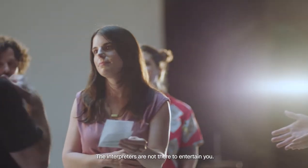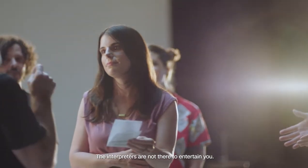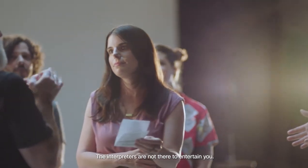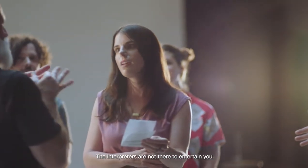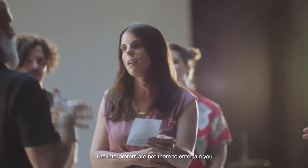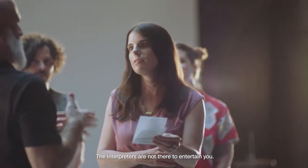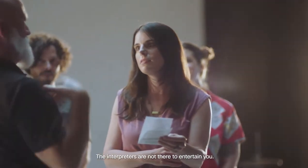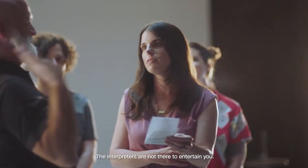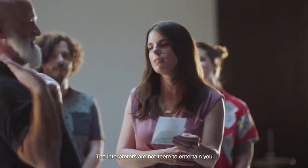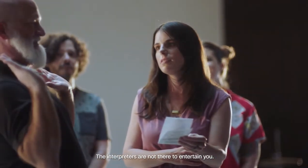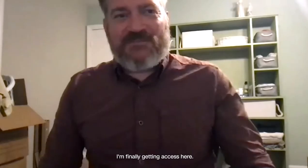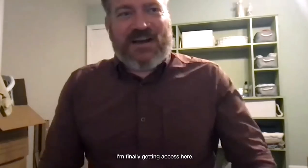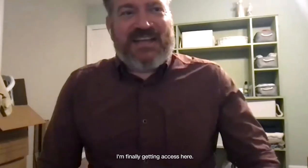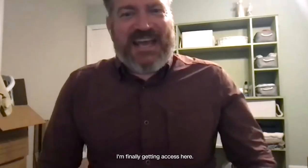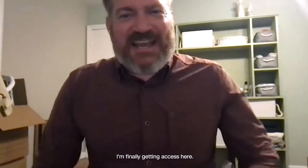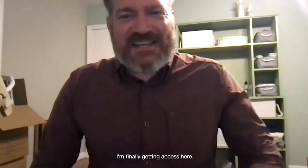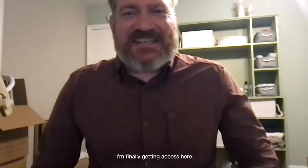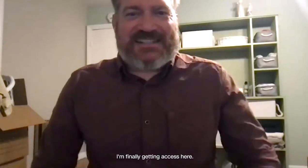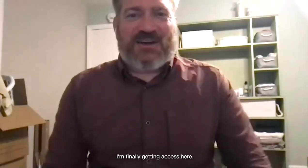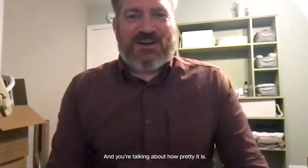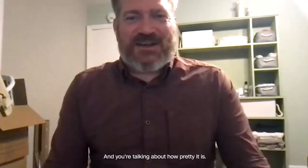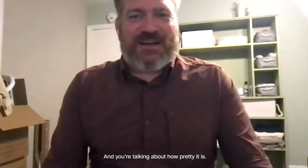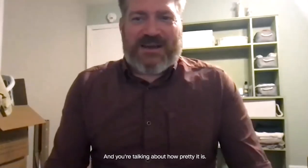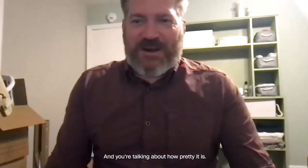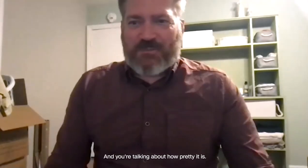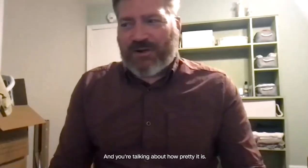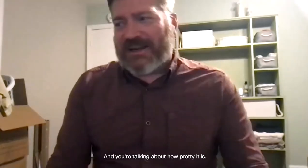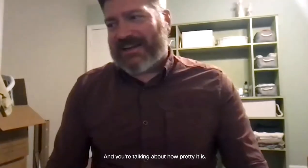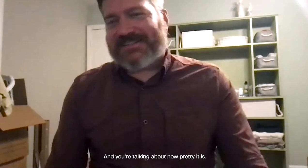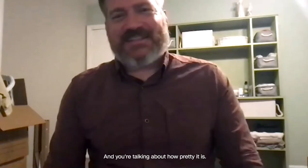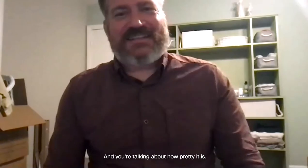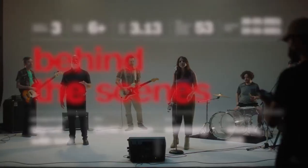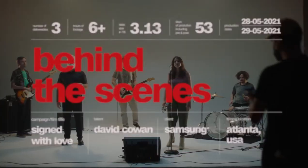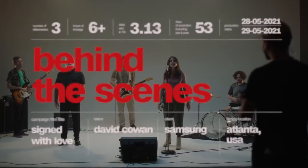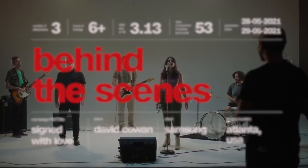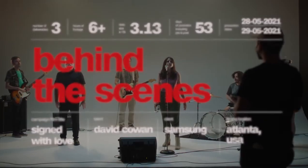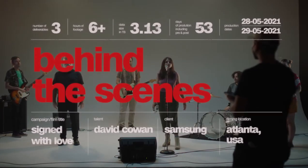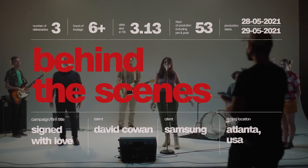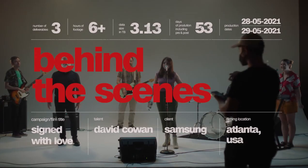interpreter's not there to entertain you. I'm finally getting access here and you're talking about how pretty it is.